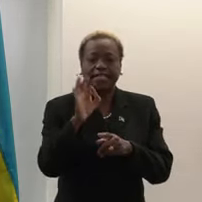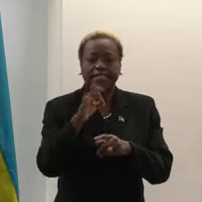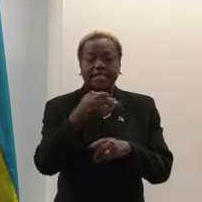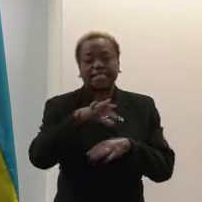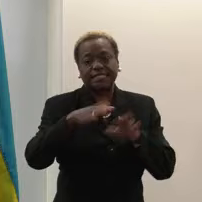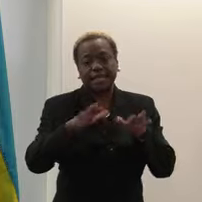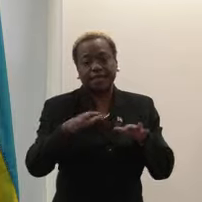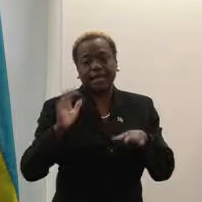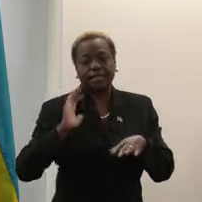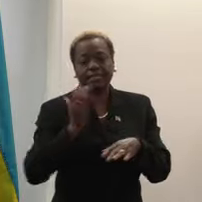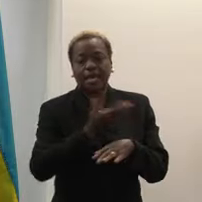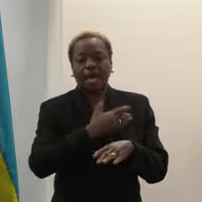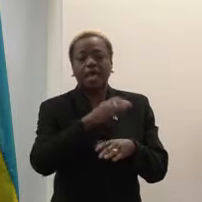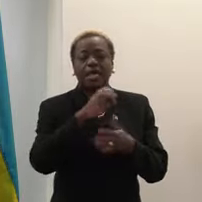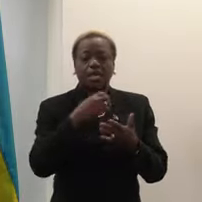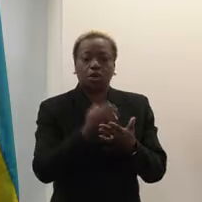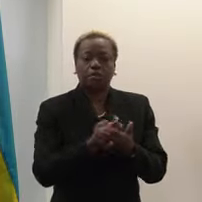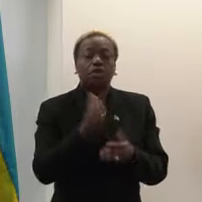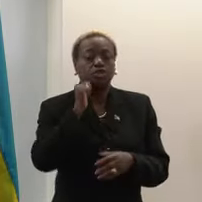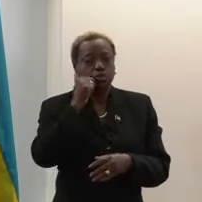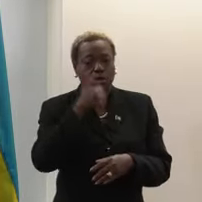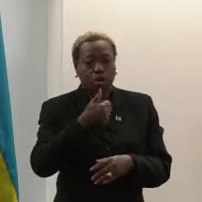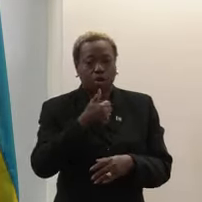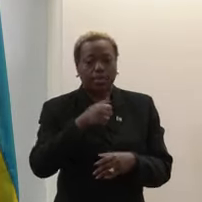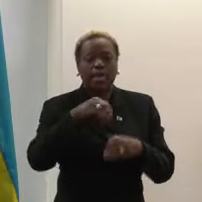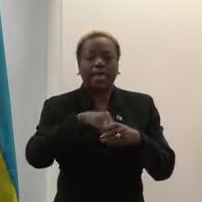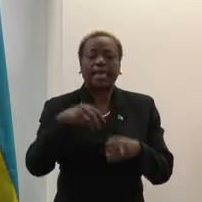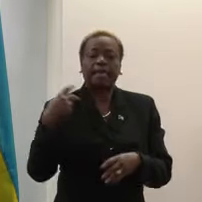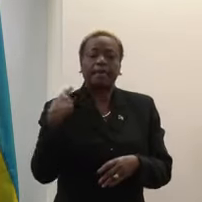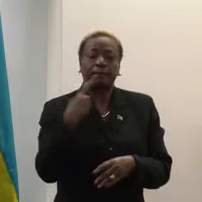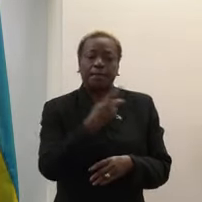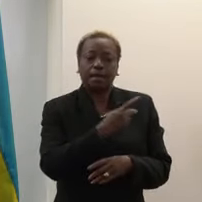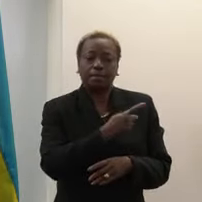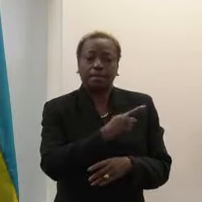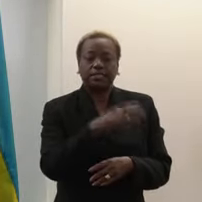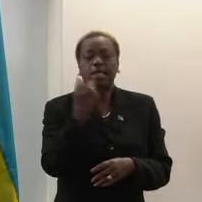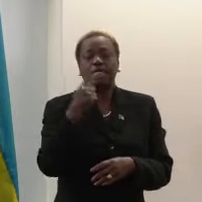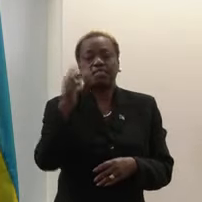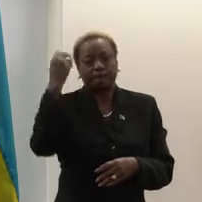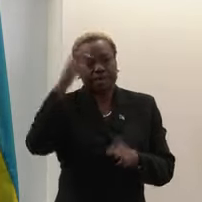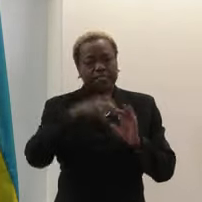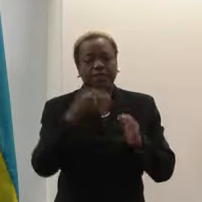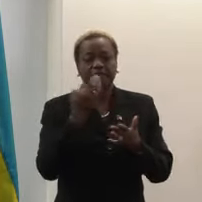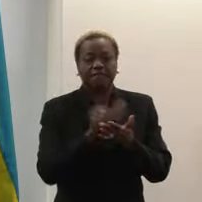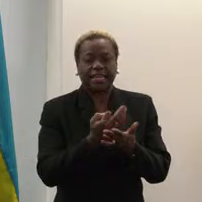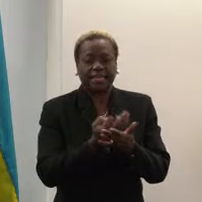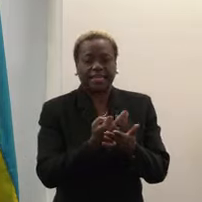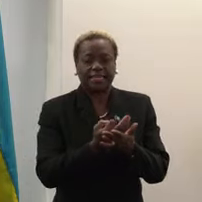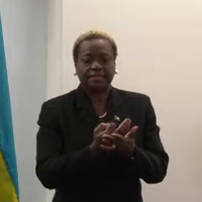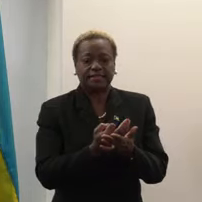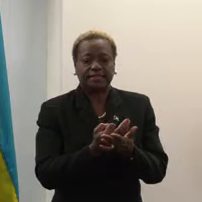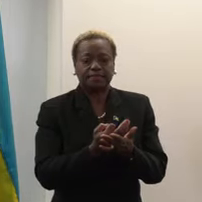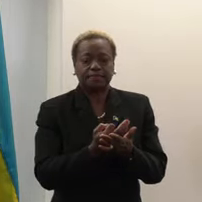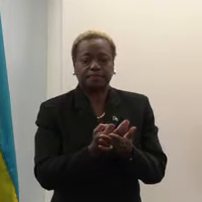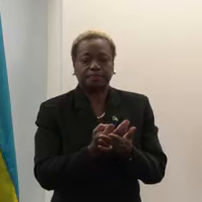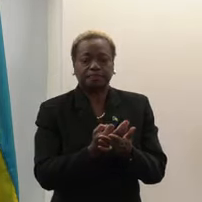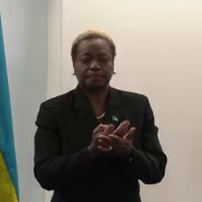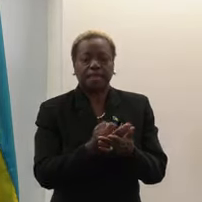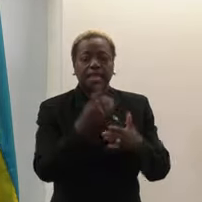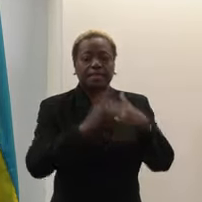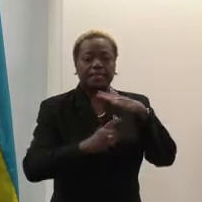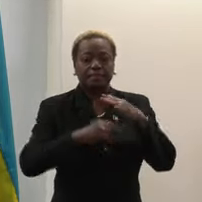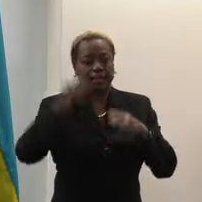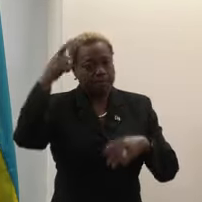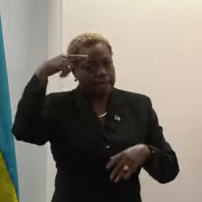economy. Tomorrow, in Parliament, the Minister of Finance, the Deputy